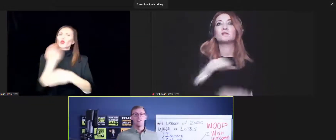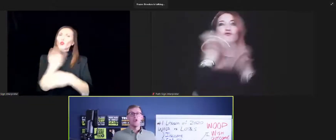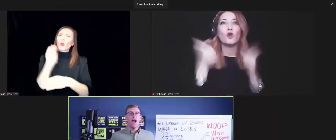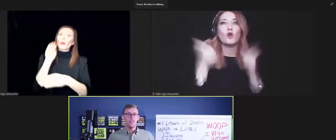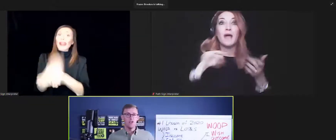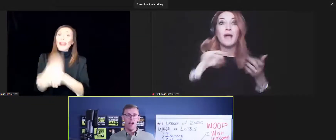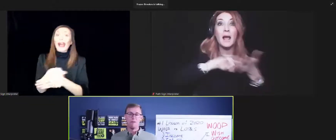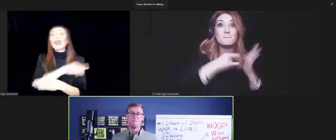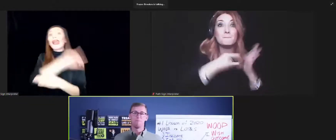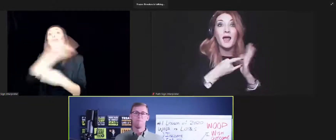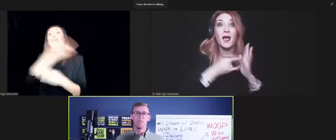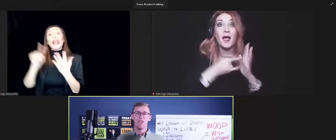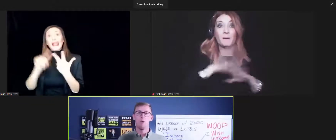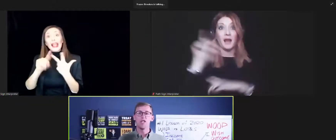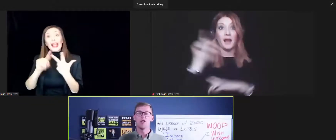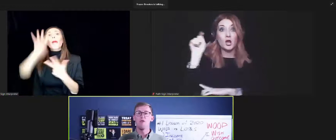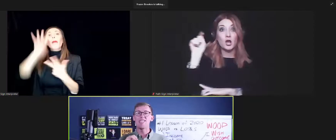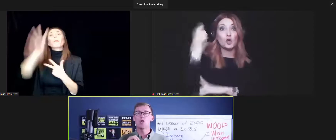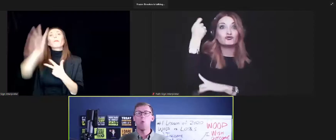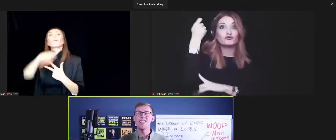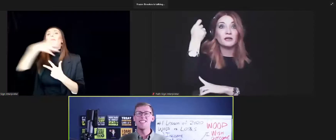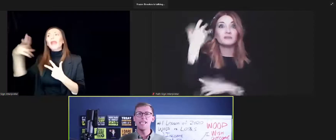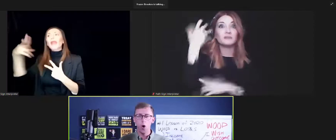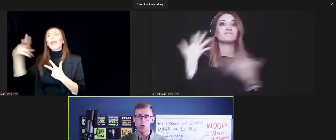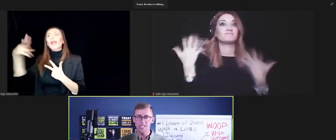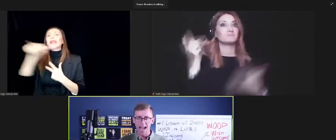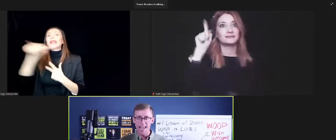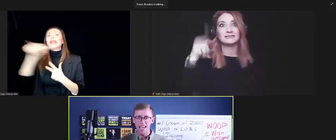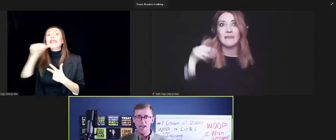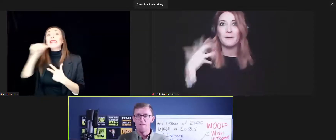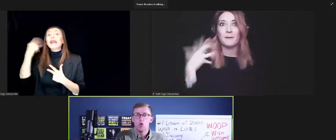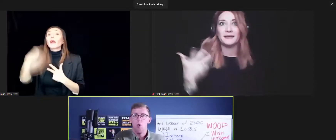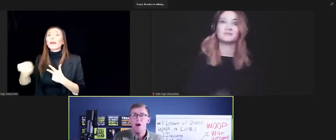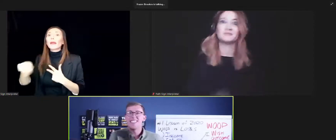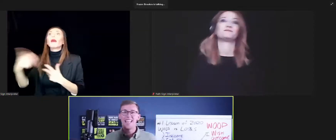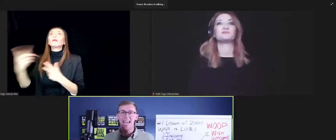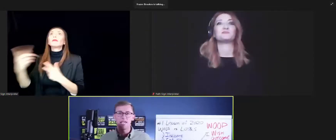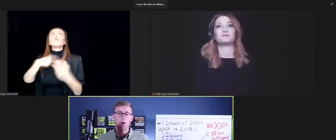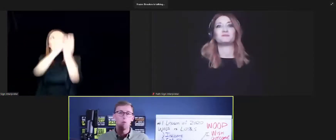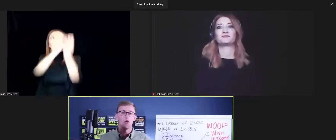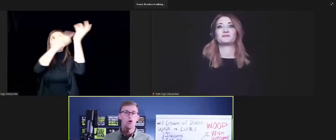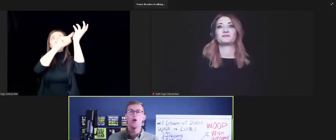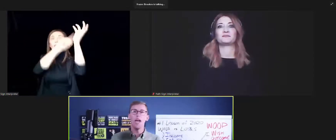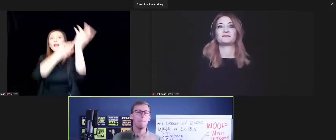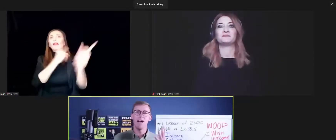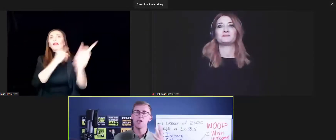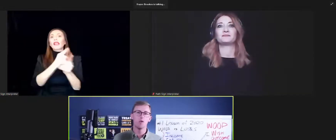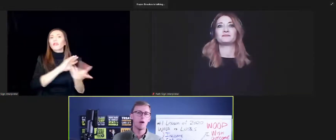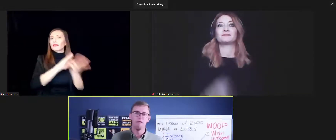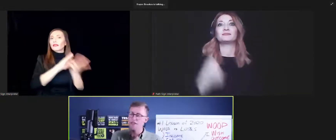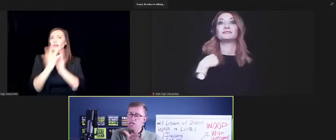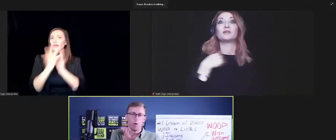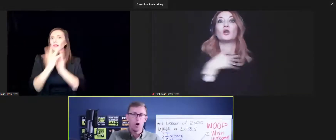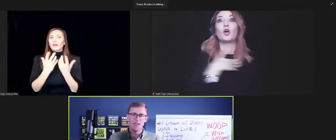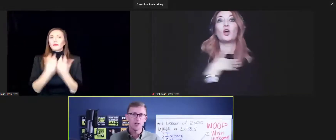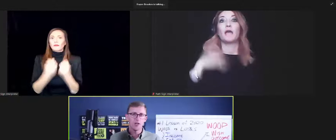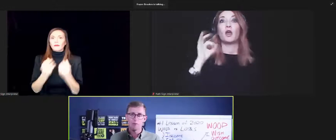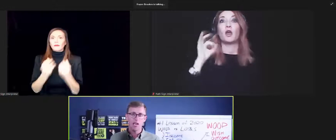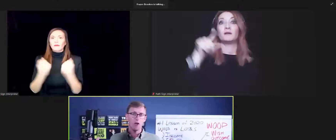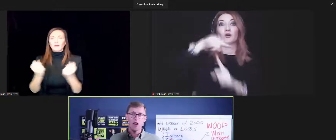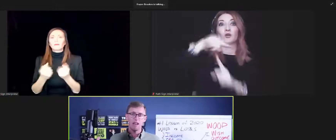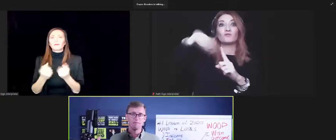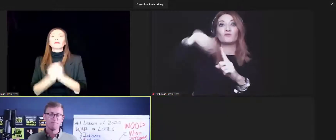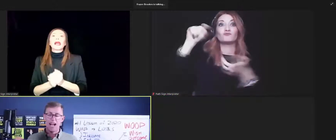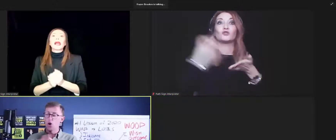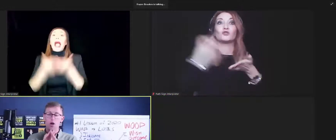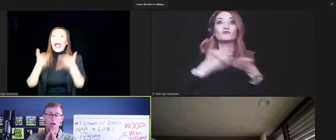Then, challenge time. I want you to write 20 goals a day for 20 days. And once you've done it, message me on Facebook or Instagram. Say, I've